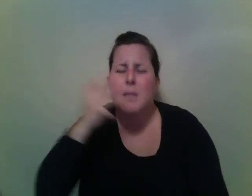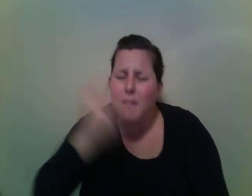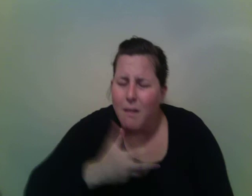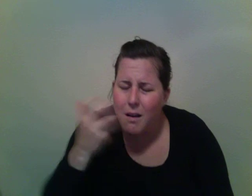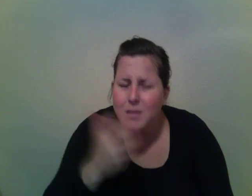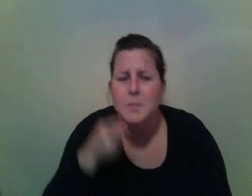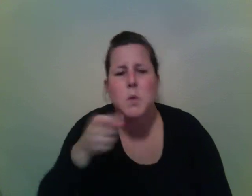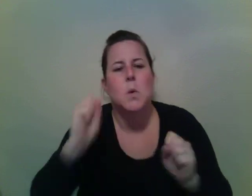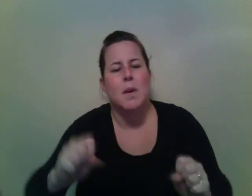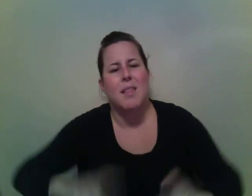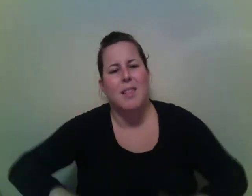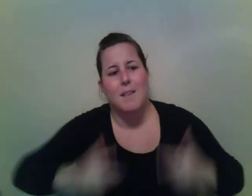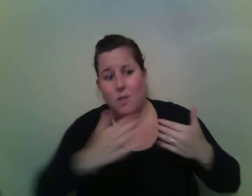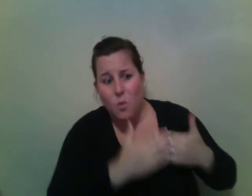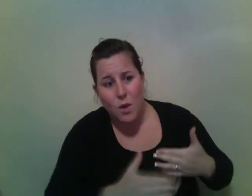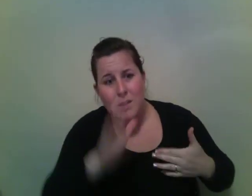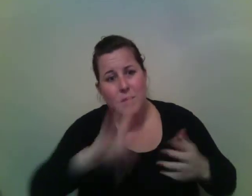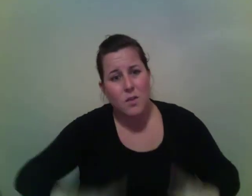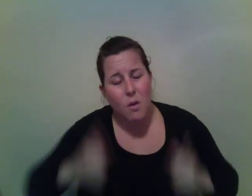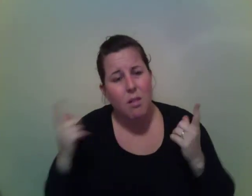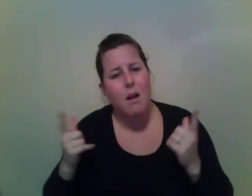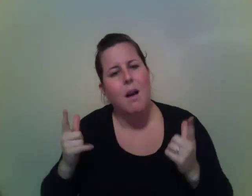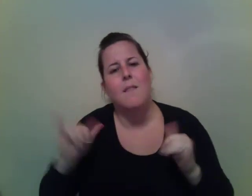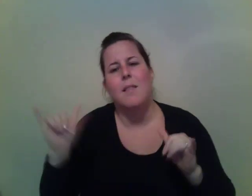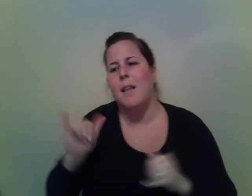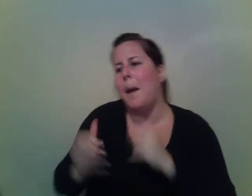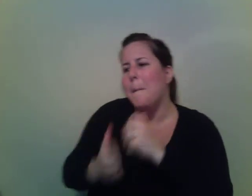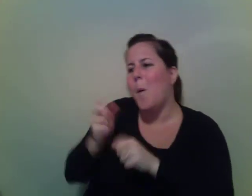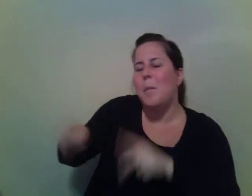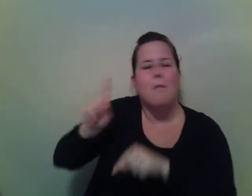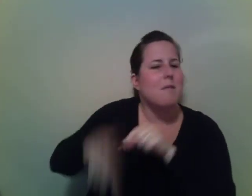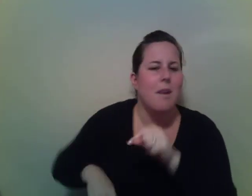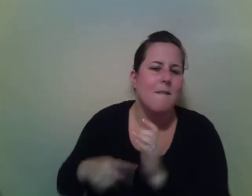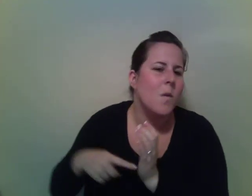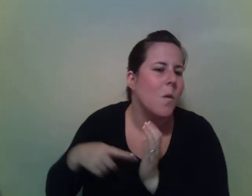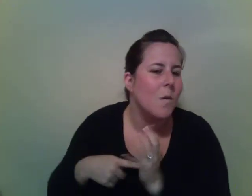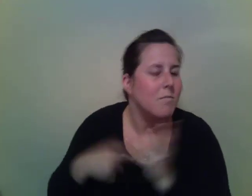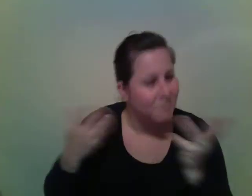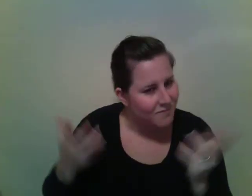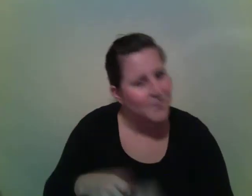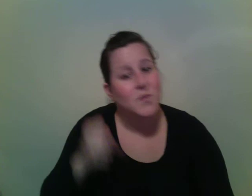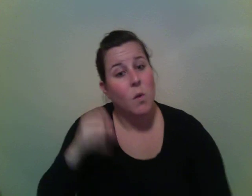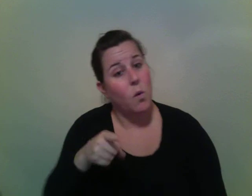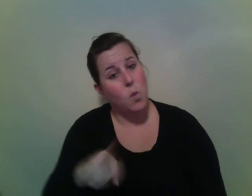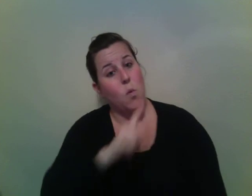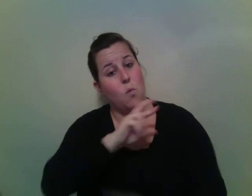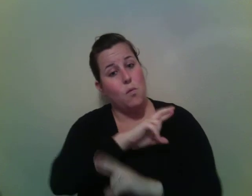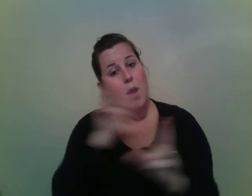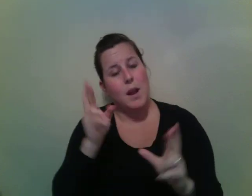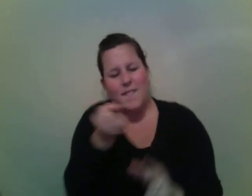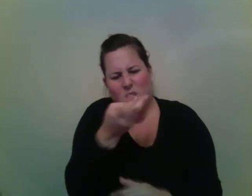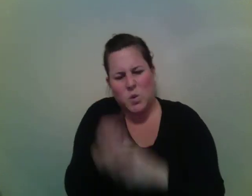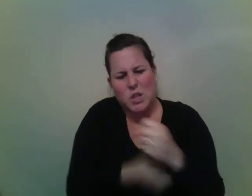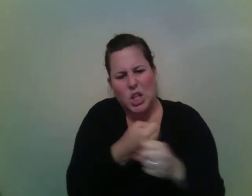can live the rest of your life like most people can't. So, are you ready to spend a few years with the pedal to the metal?